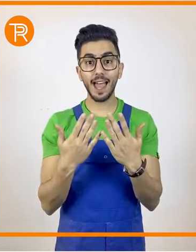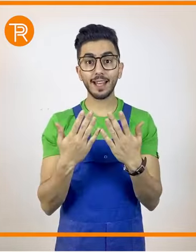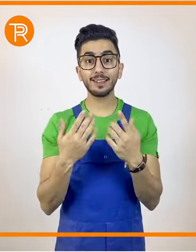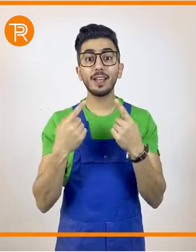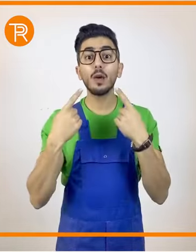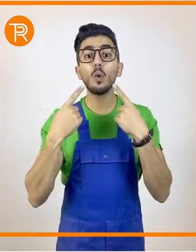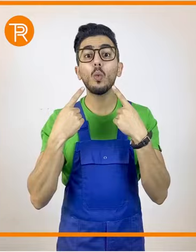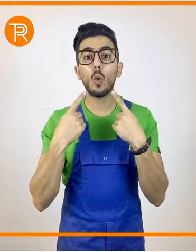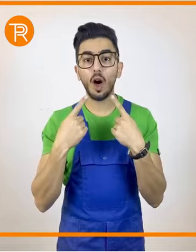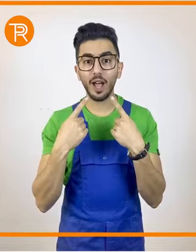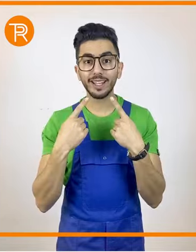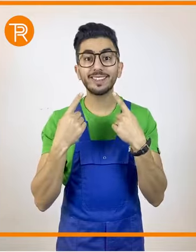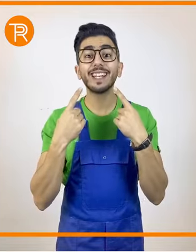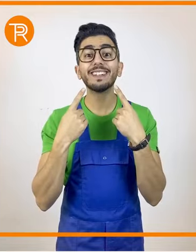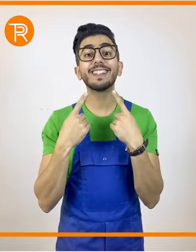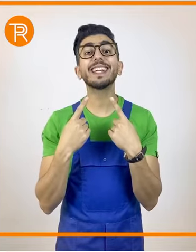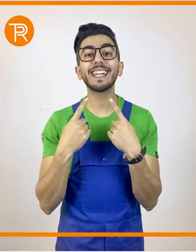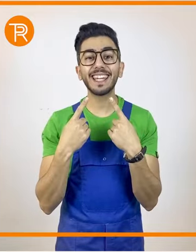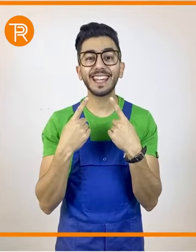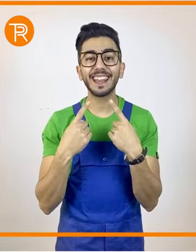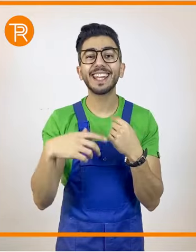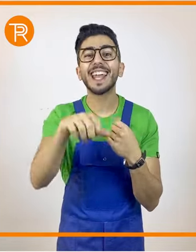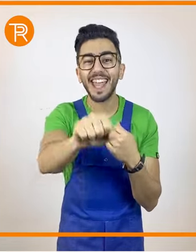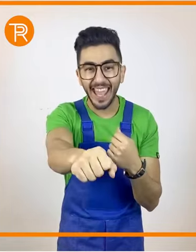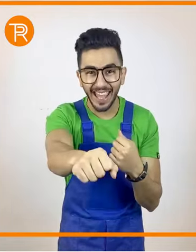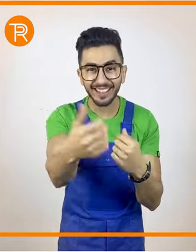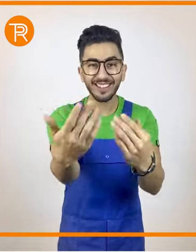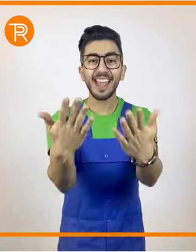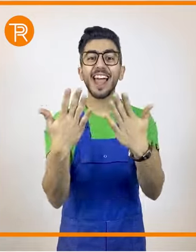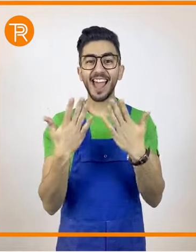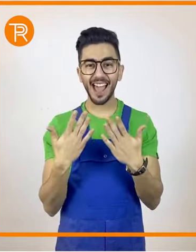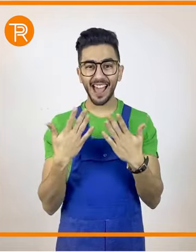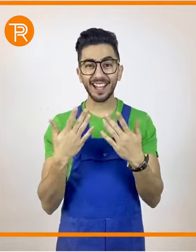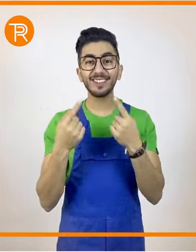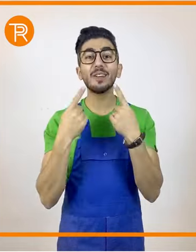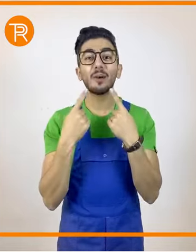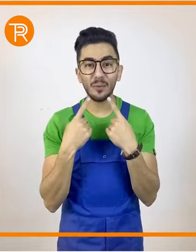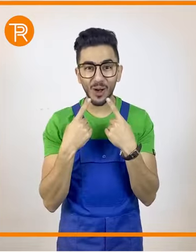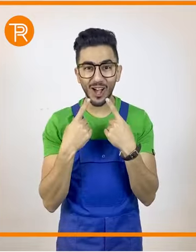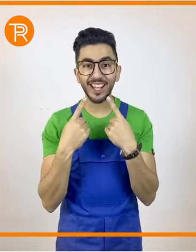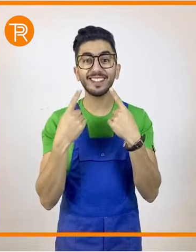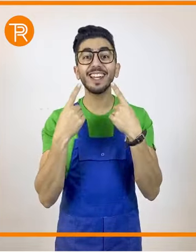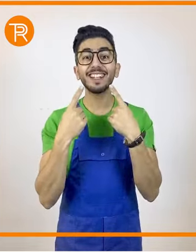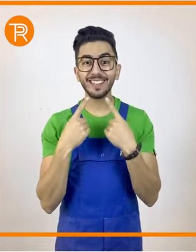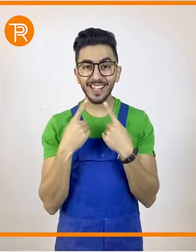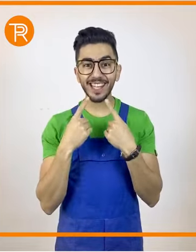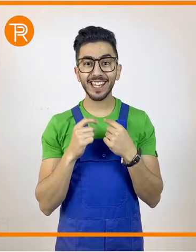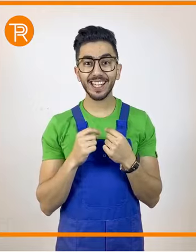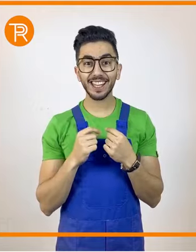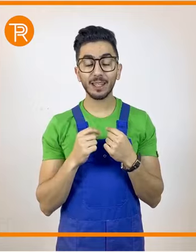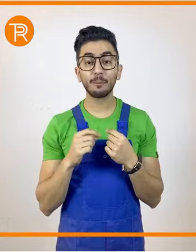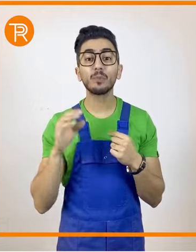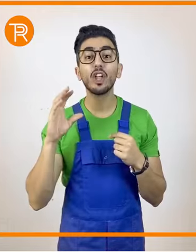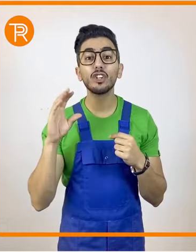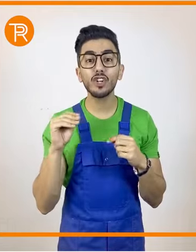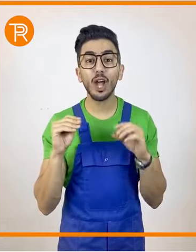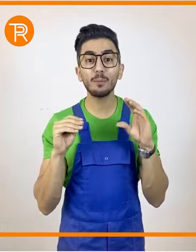has white teeth. It has white teeth. Chomp,